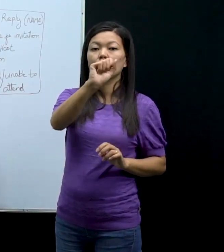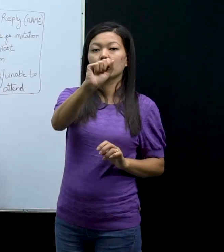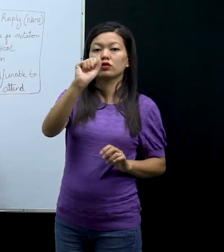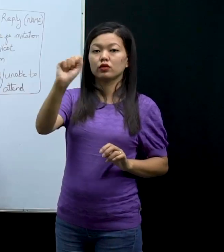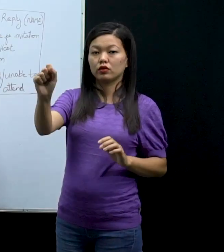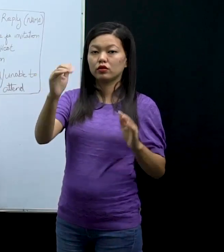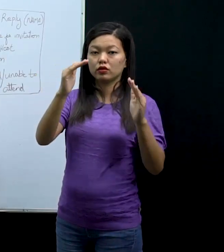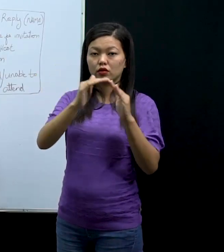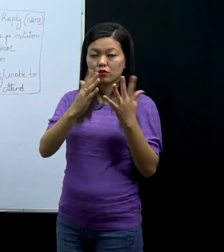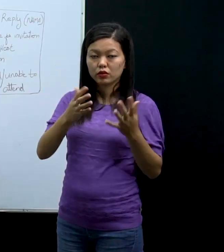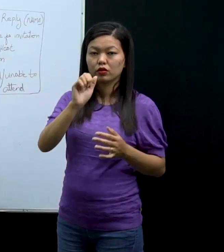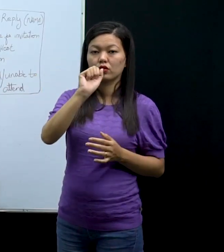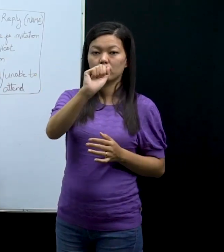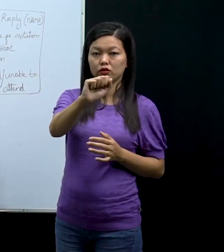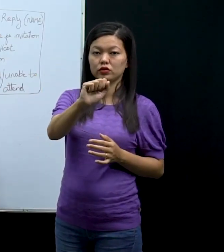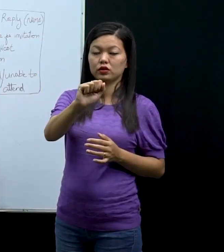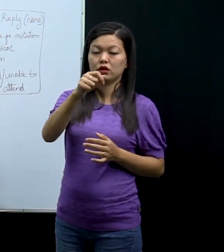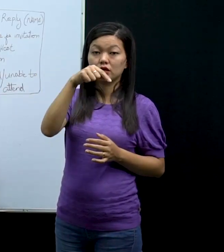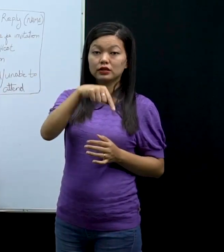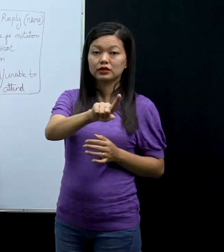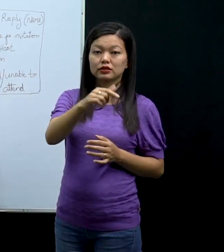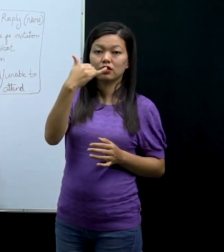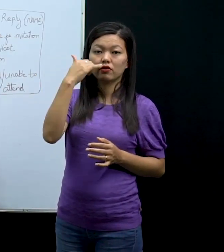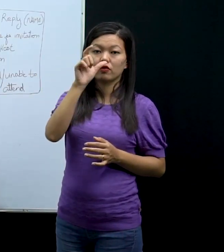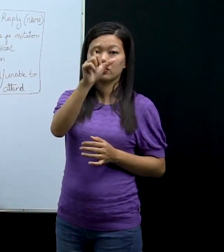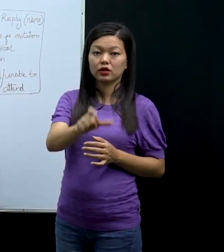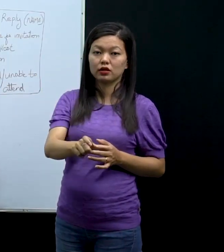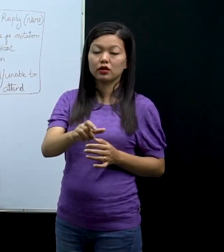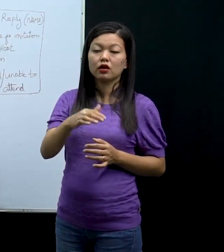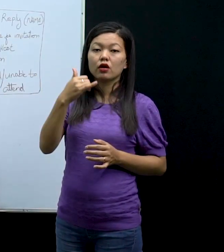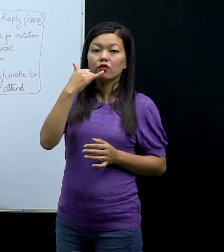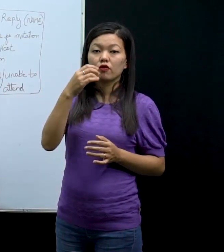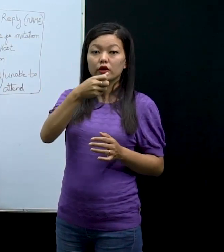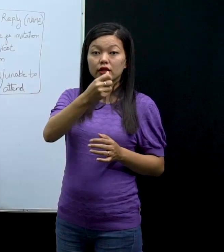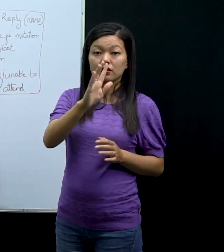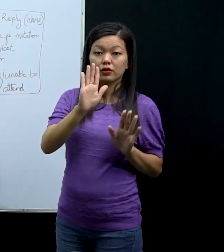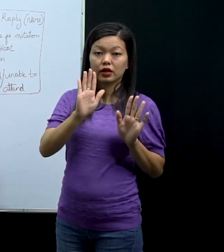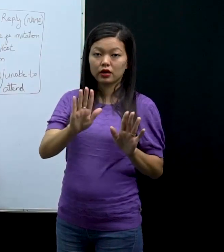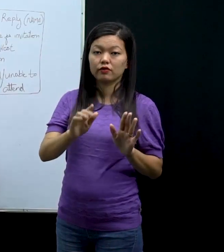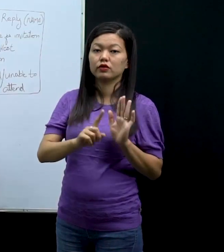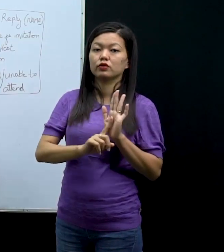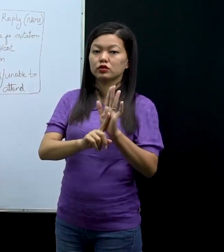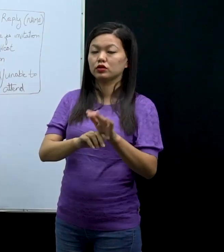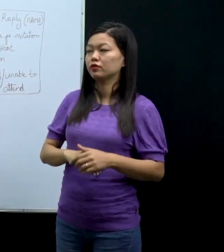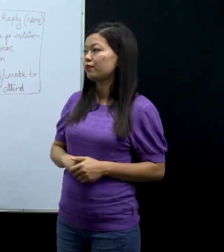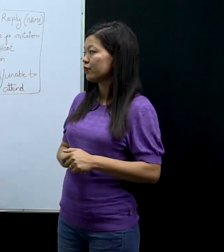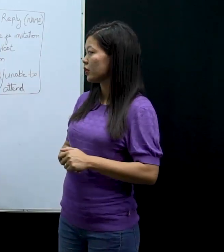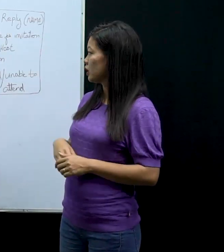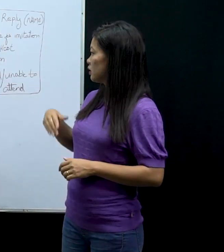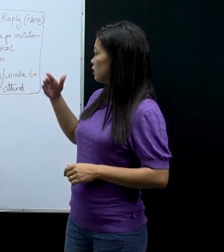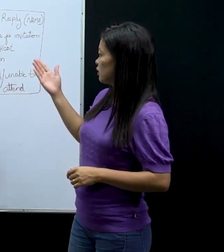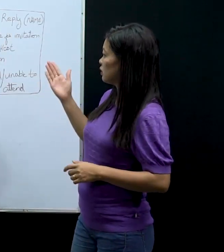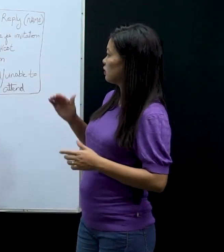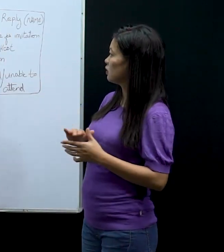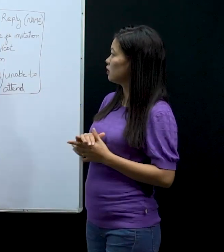today we will be learning about the replies to this formal invitation too. I want you to have